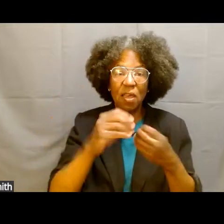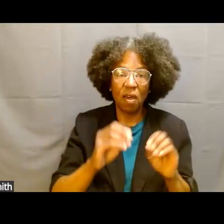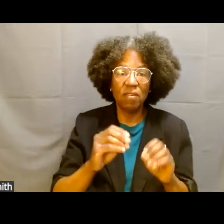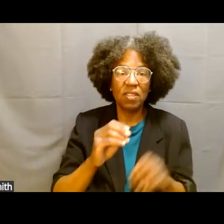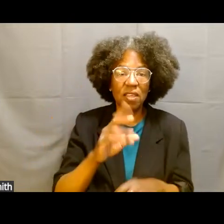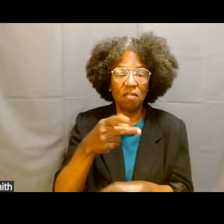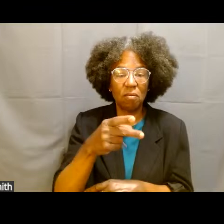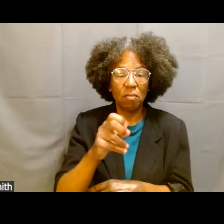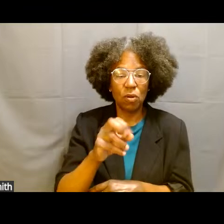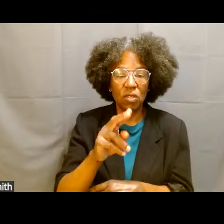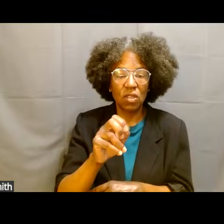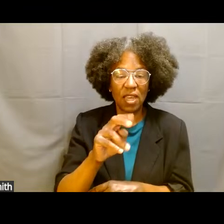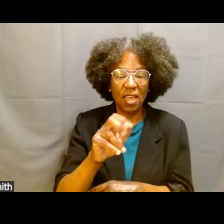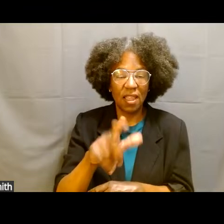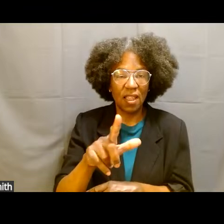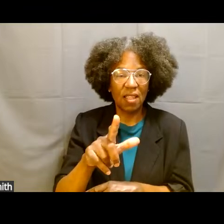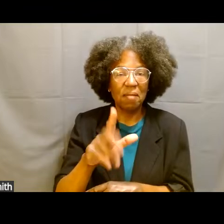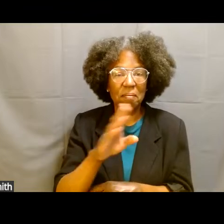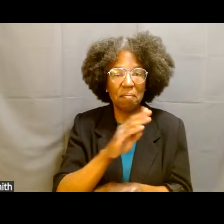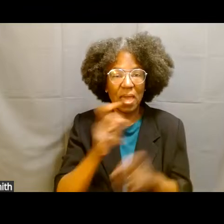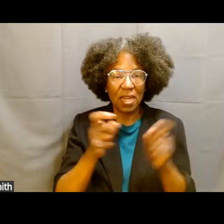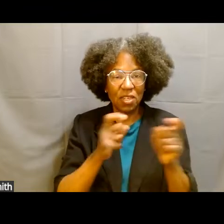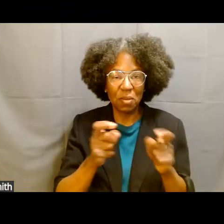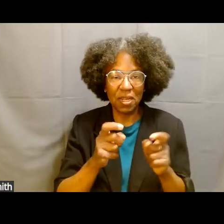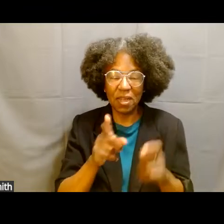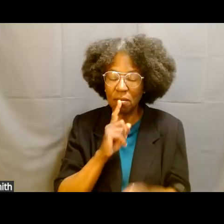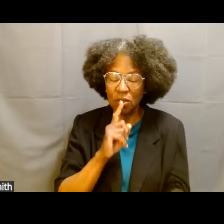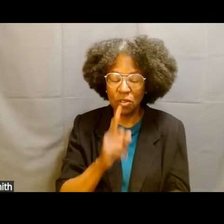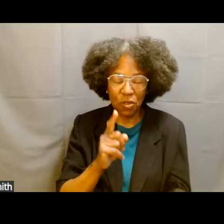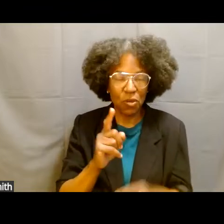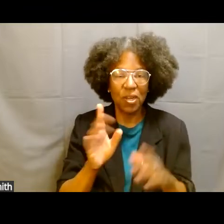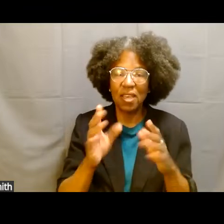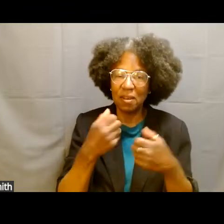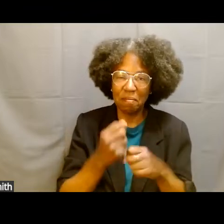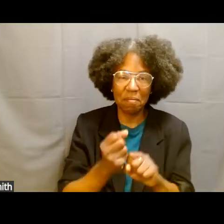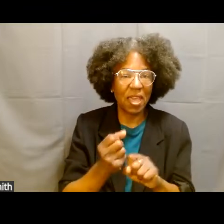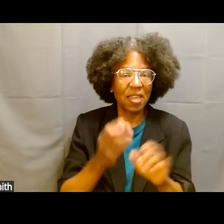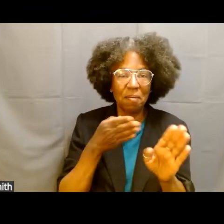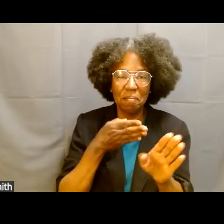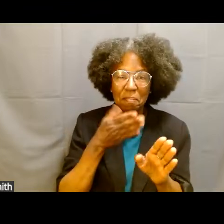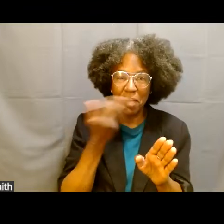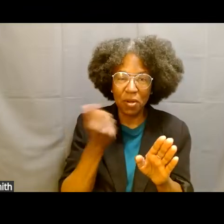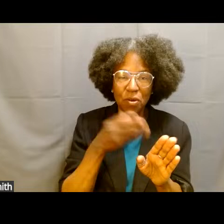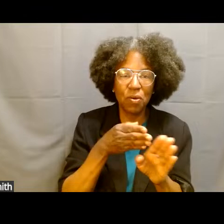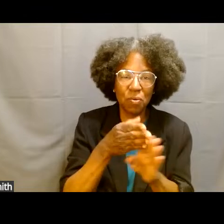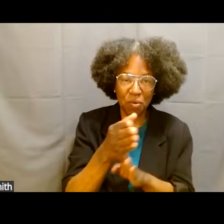a better career choice, but that's an editorial comment. Finally, I actually was watching